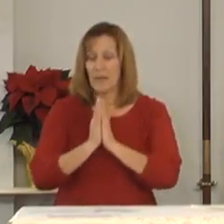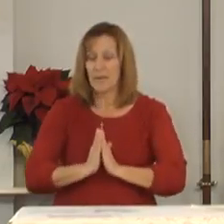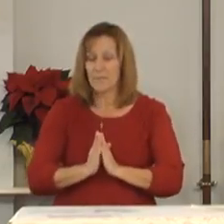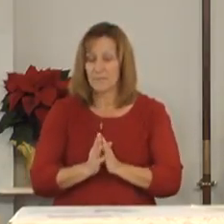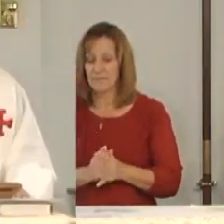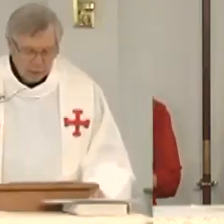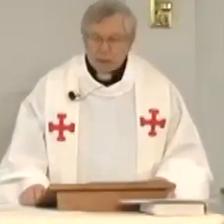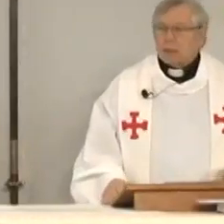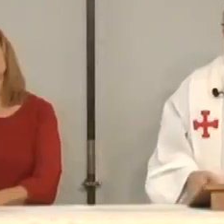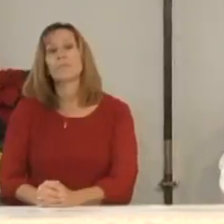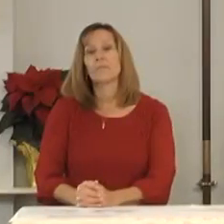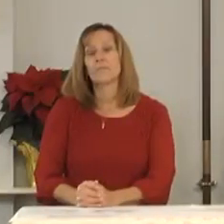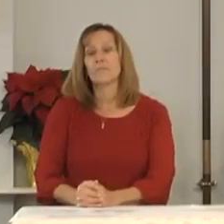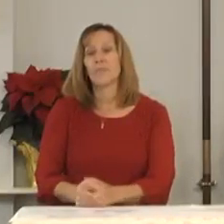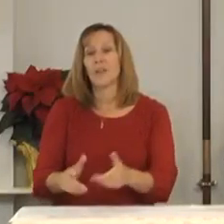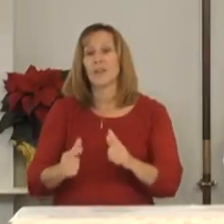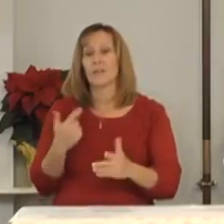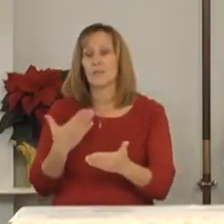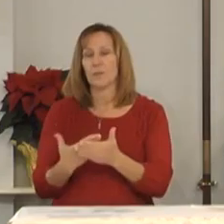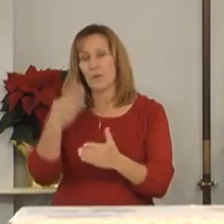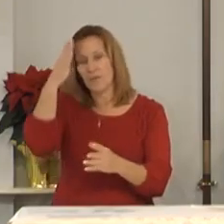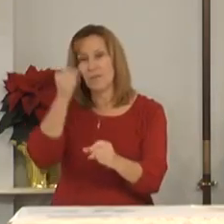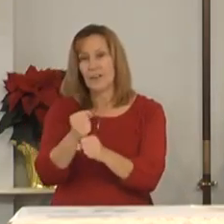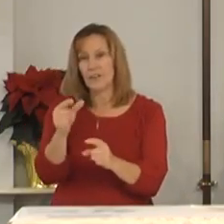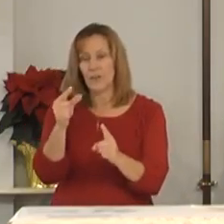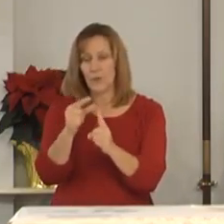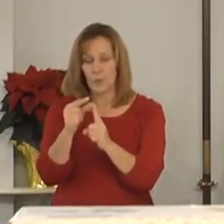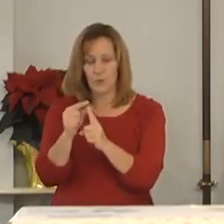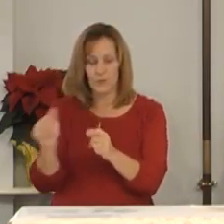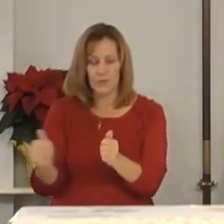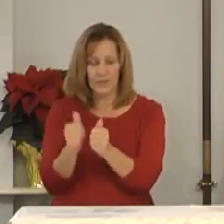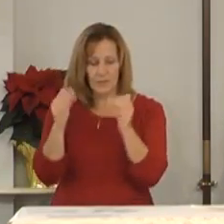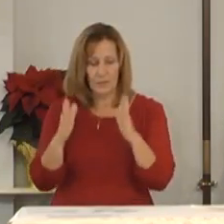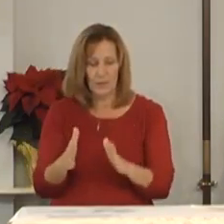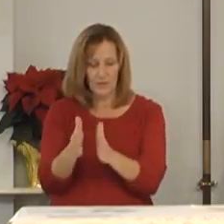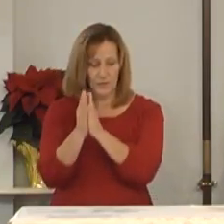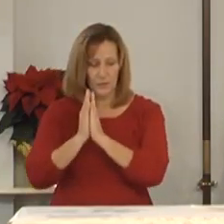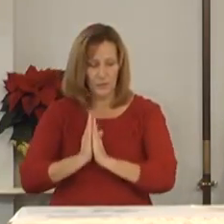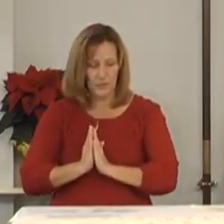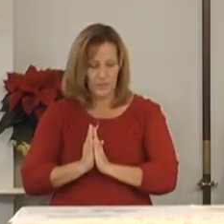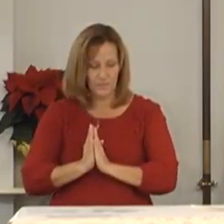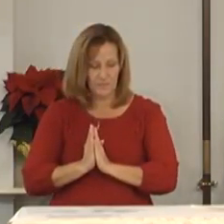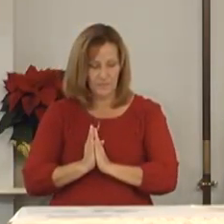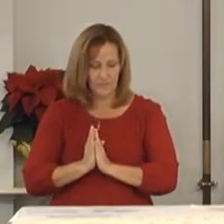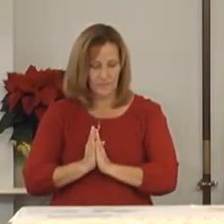Amen. Let us affirm our faith in the words of the Apostles' Creed.